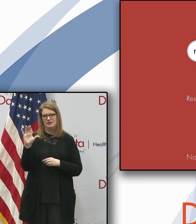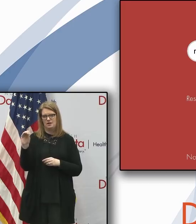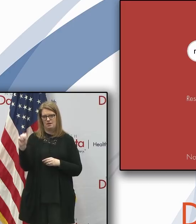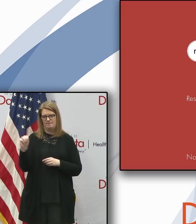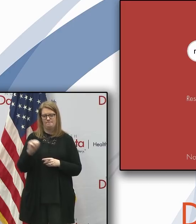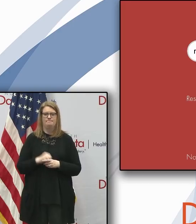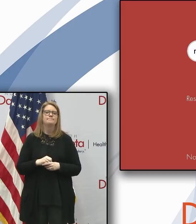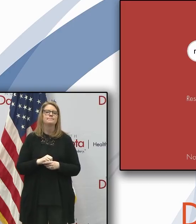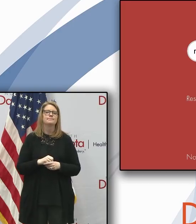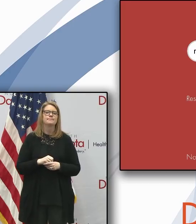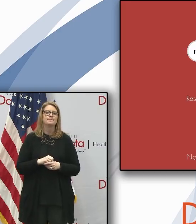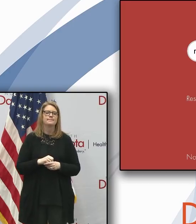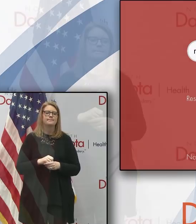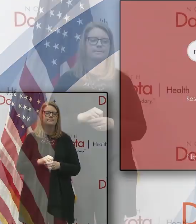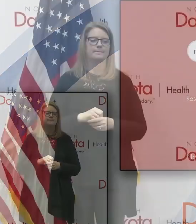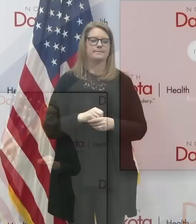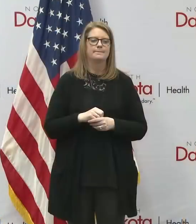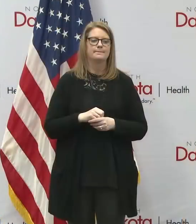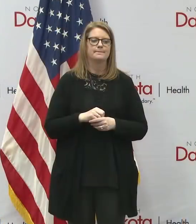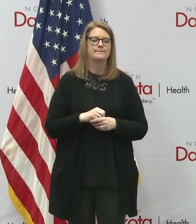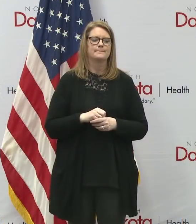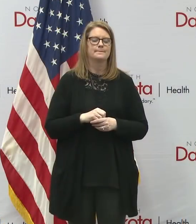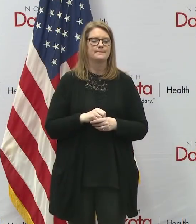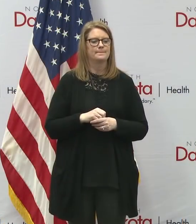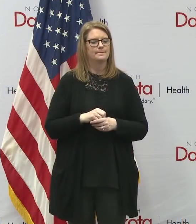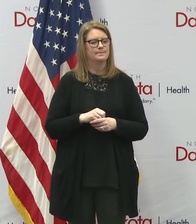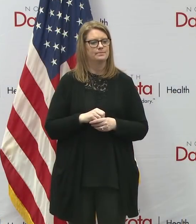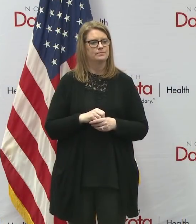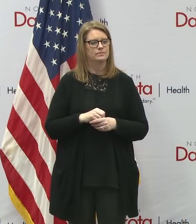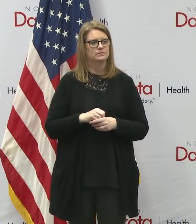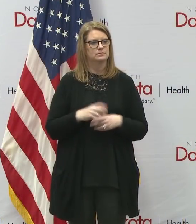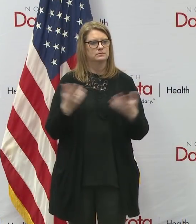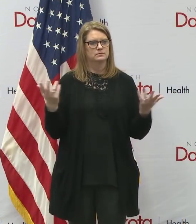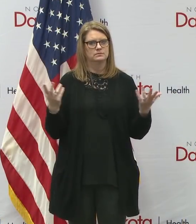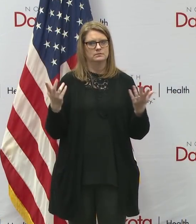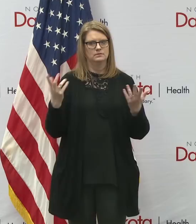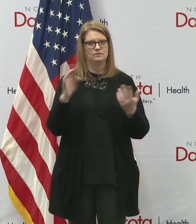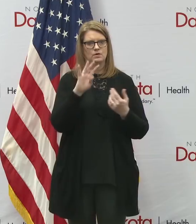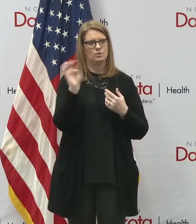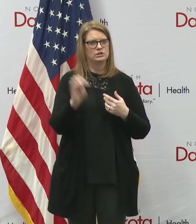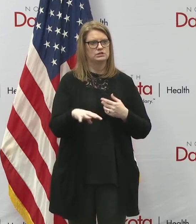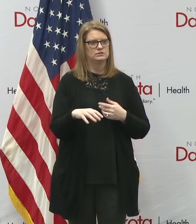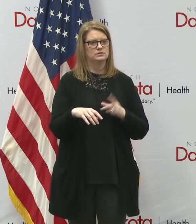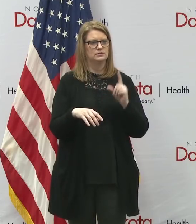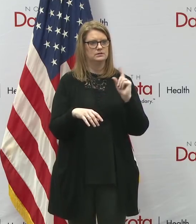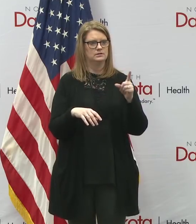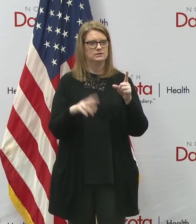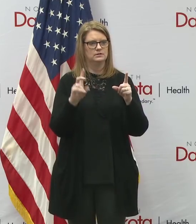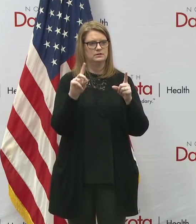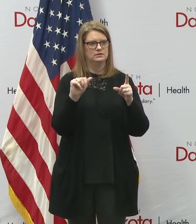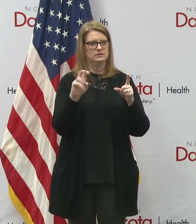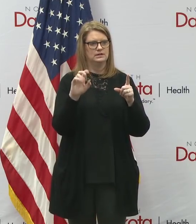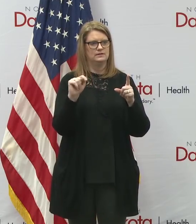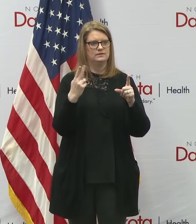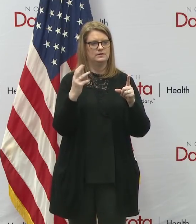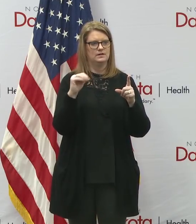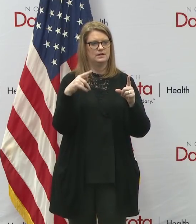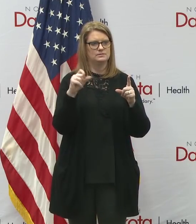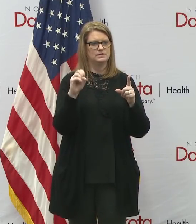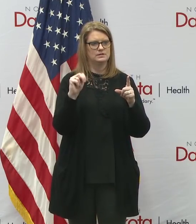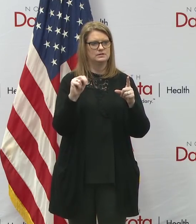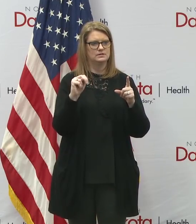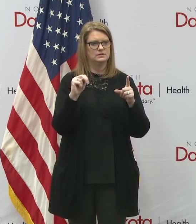jobsnd.com. With that, we'll post for questions. Dave Thompson.